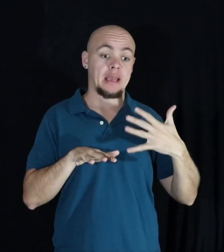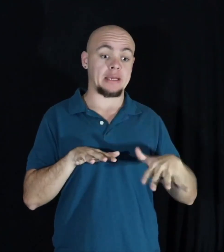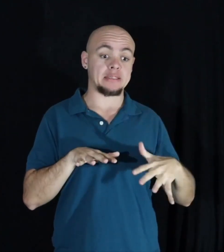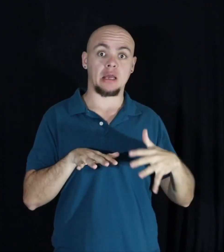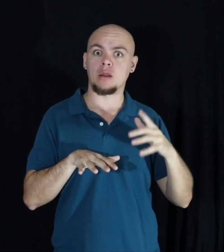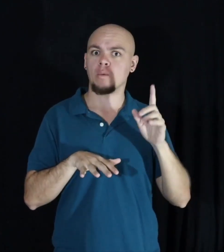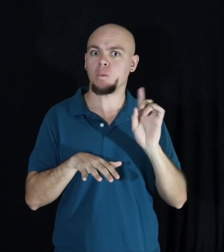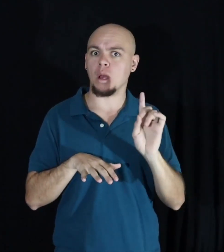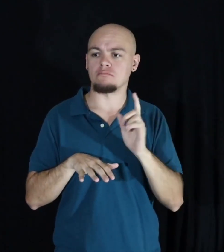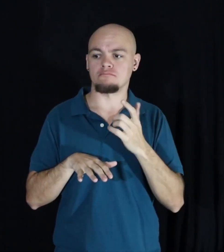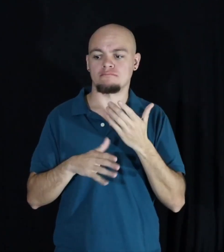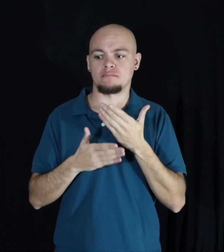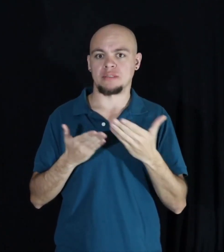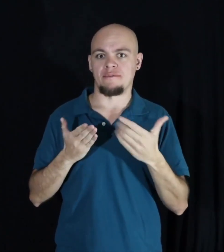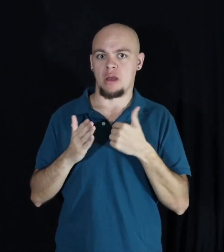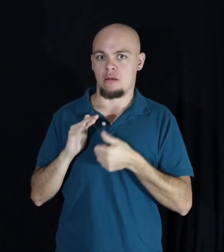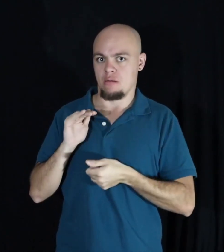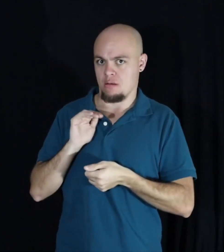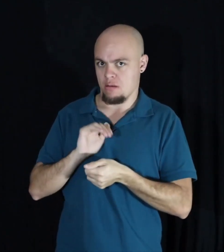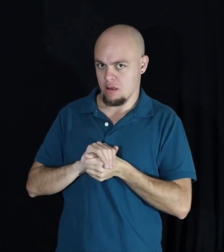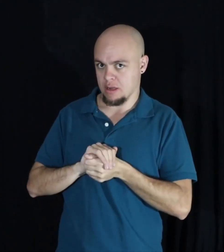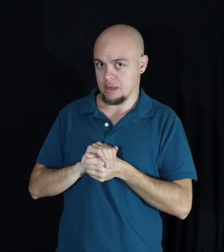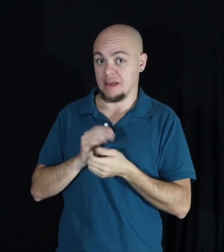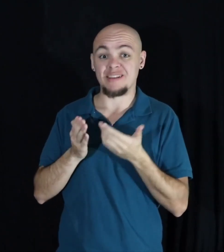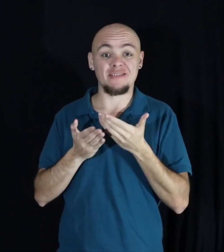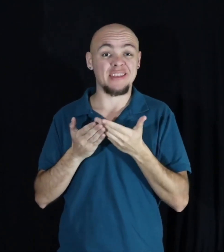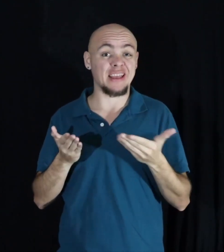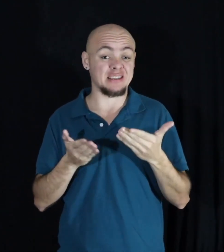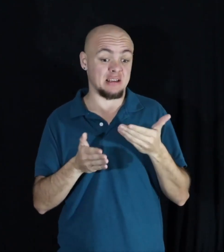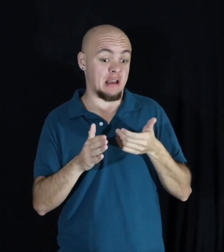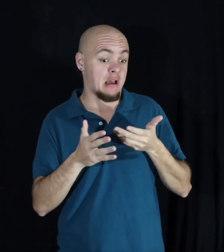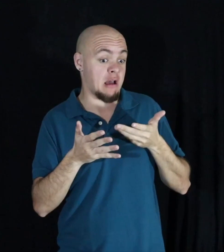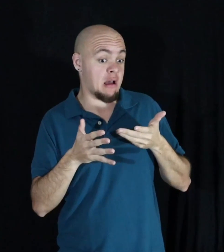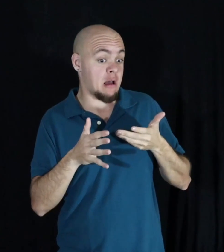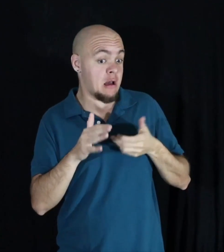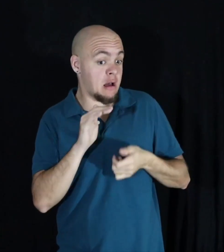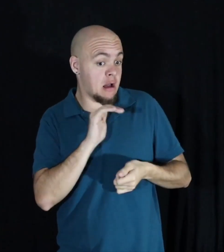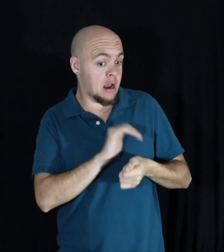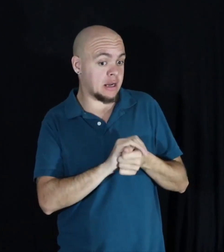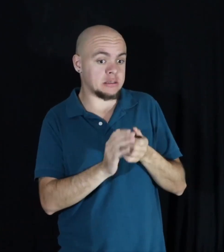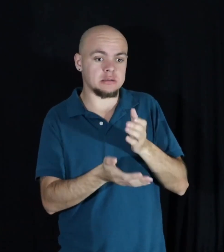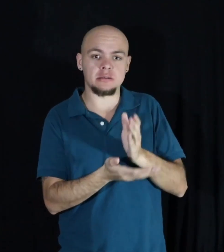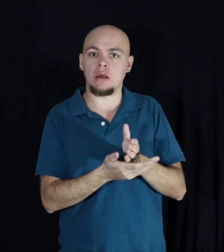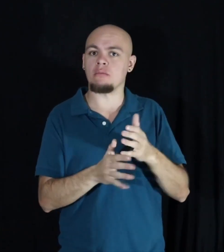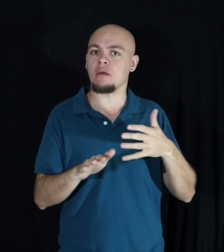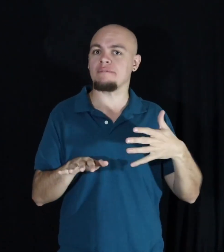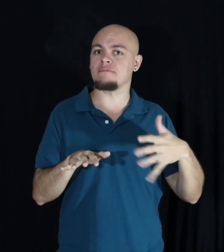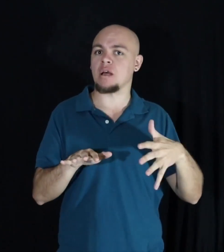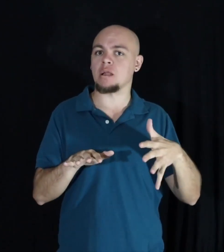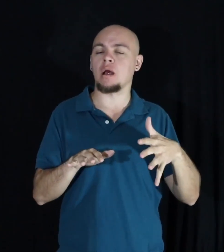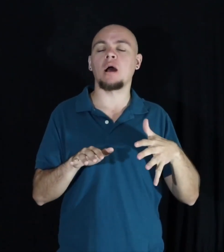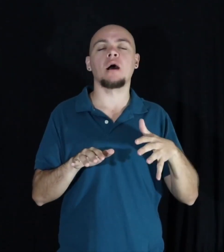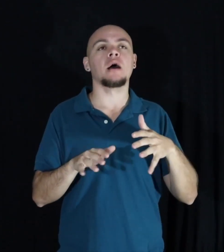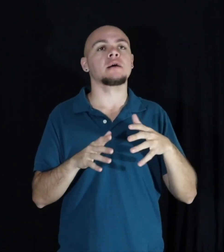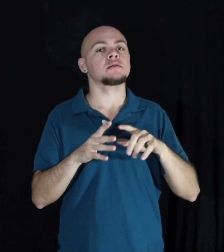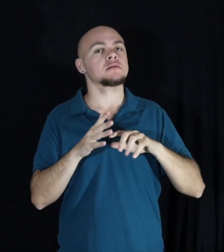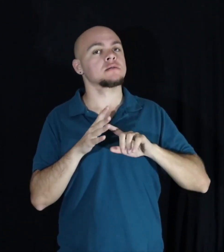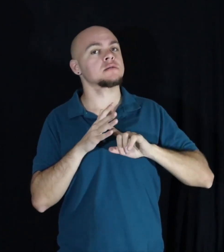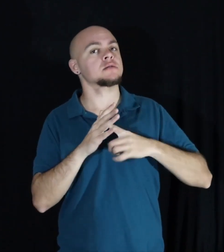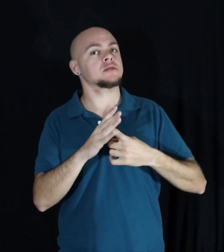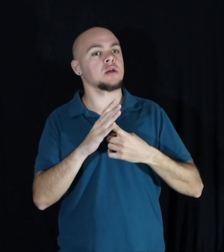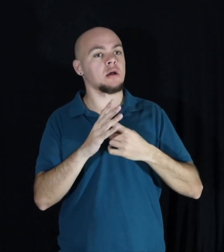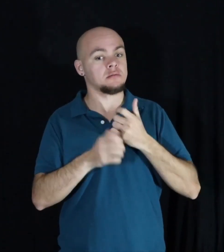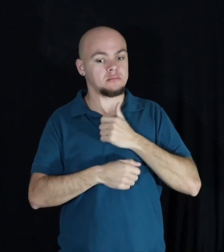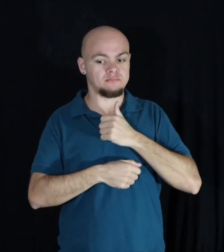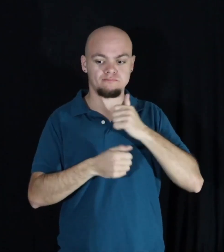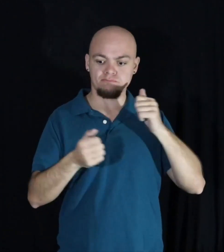stuff. If you stop hiding things and you use those vulnerabilities to build ladders, use those ladders then